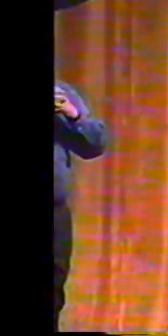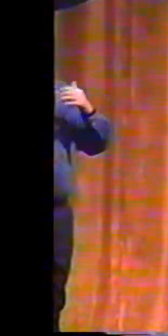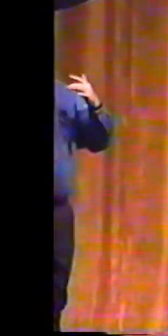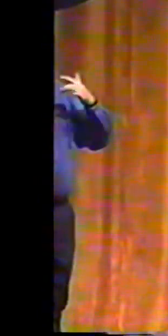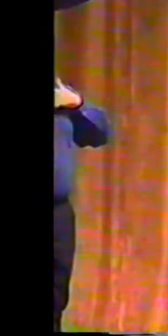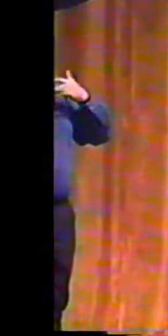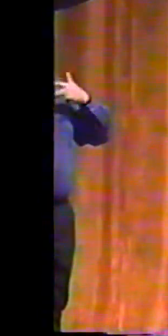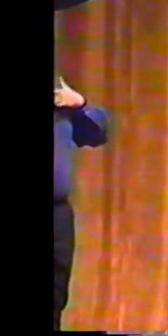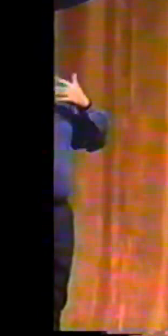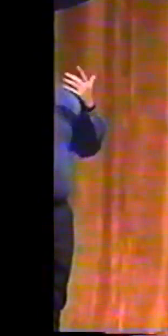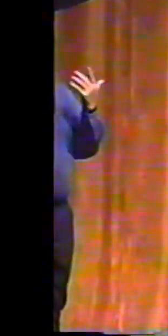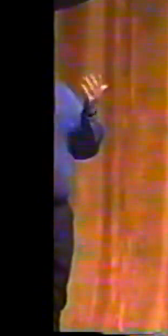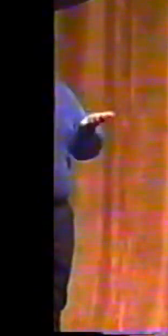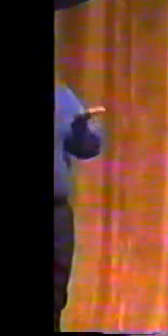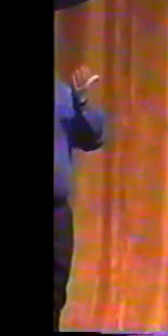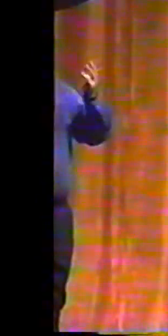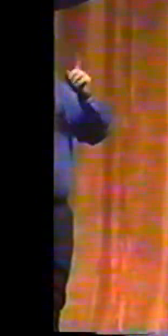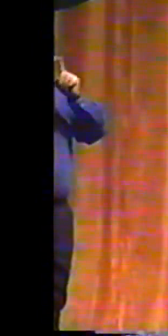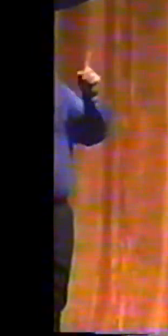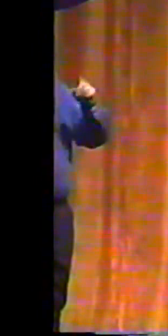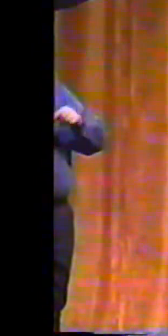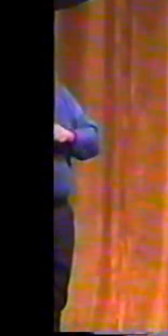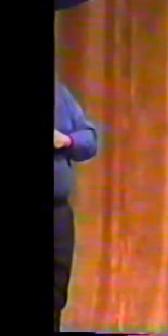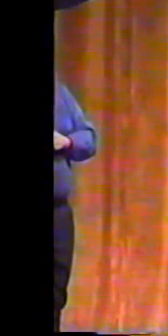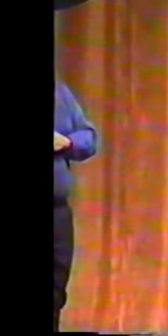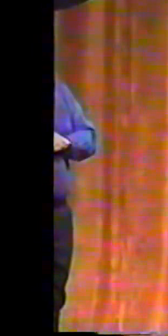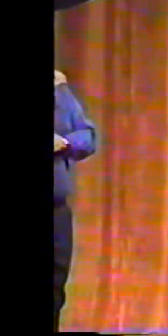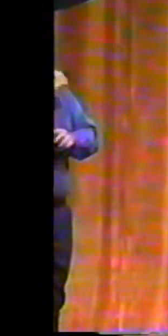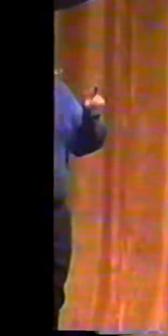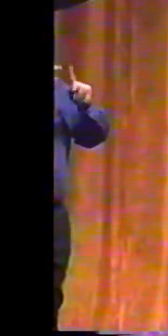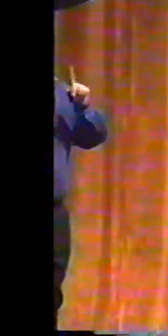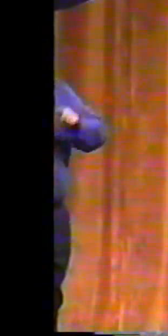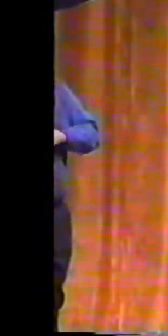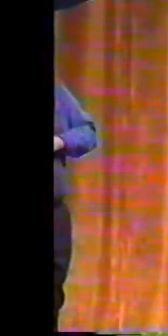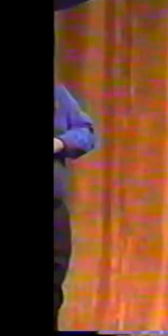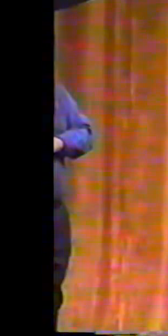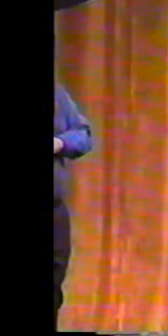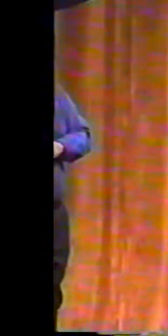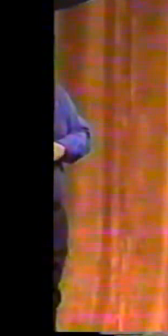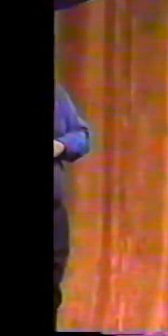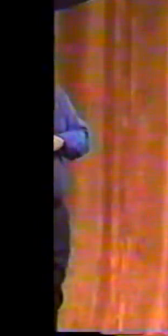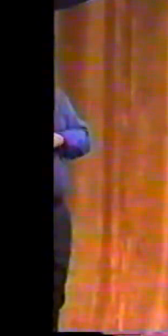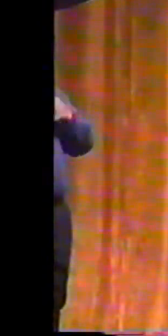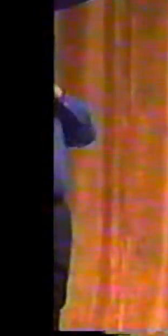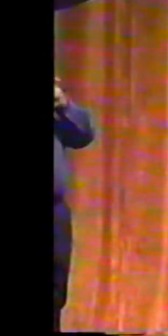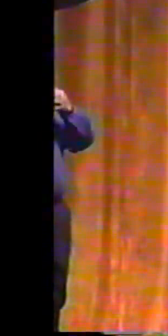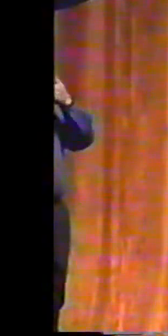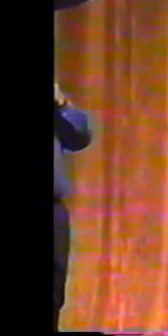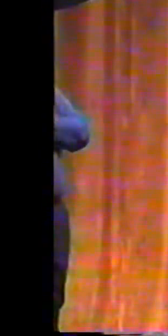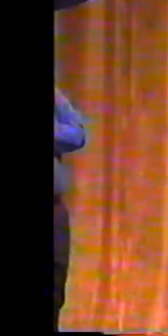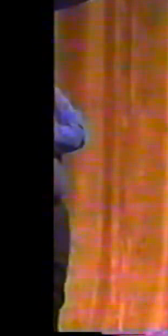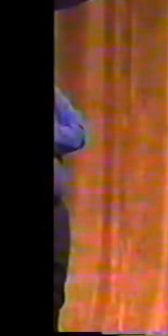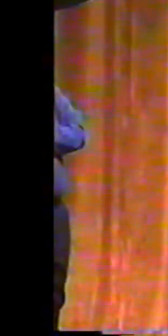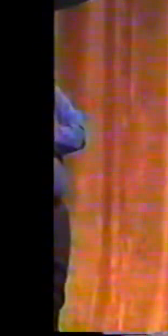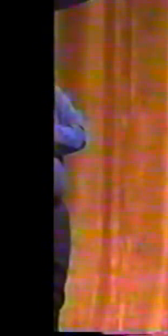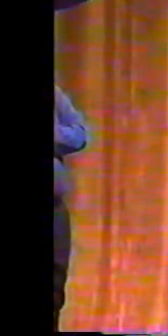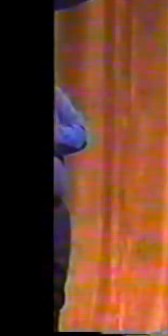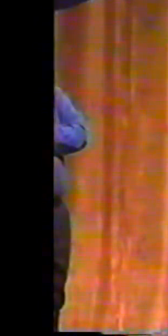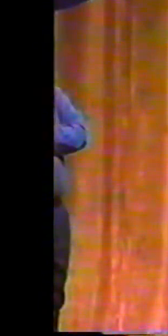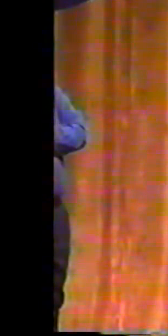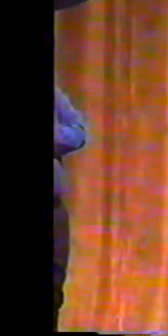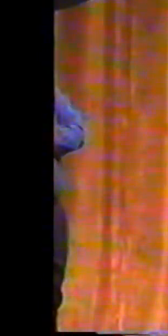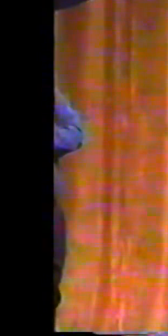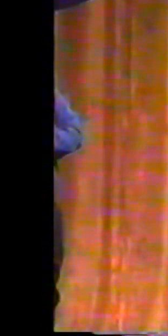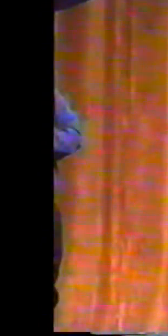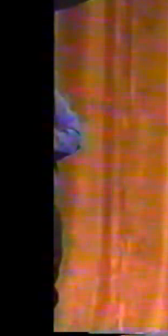concerns raised by members of Congress from Texas and California. And it didn't really relate to the issues we face today. Can't say for sure how it